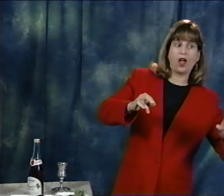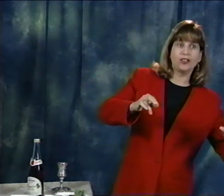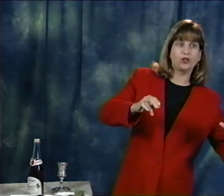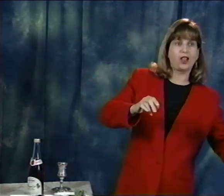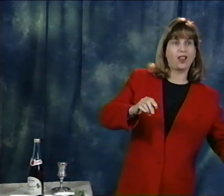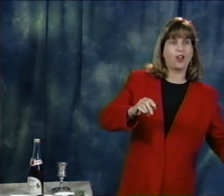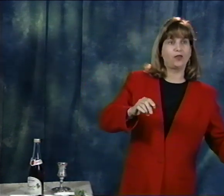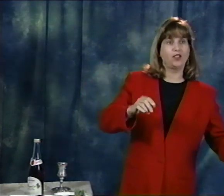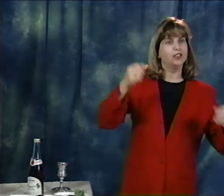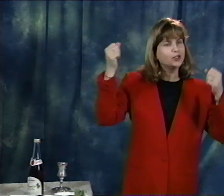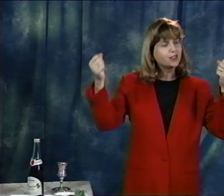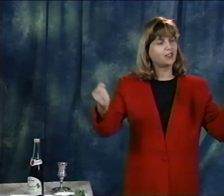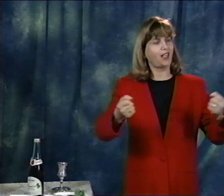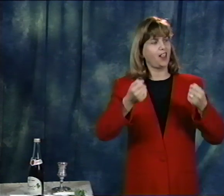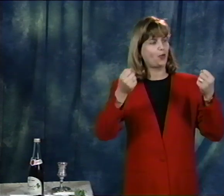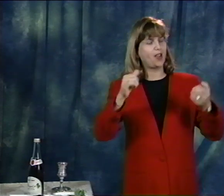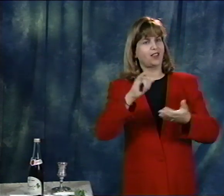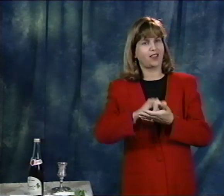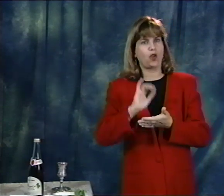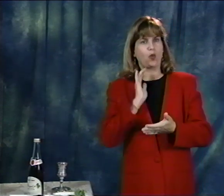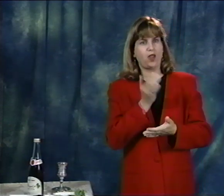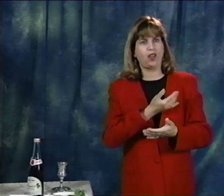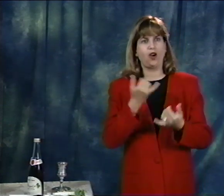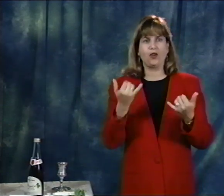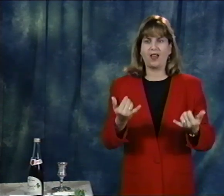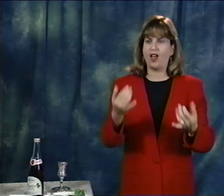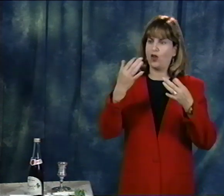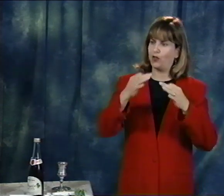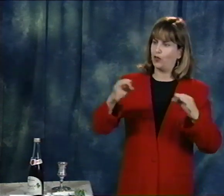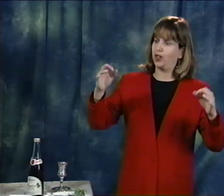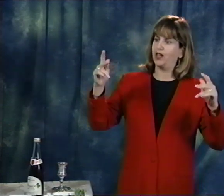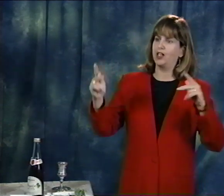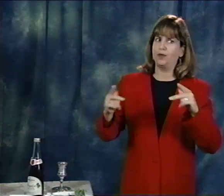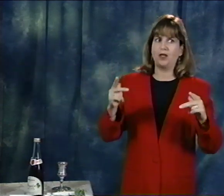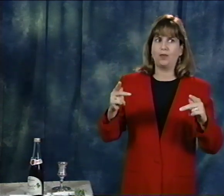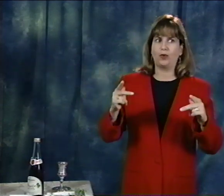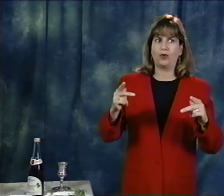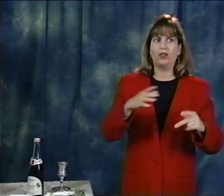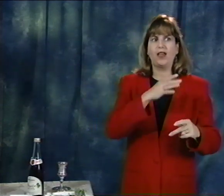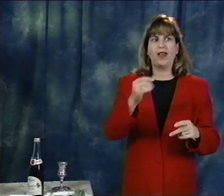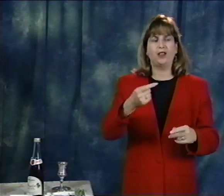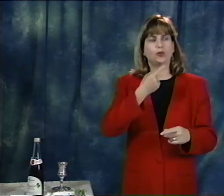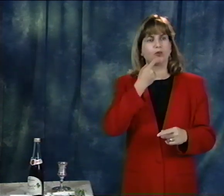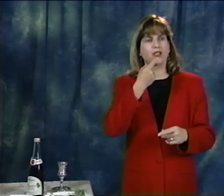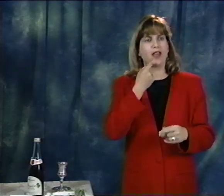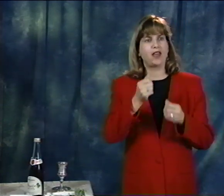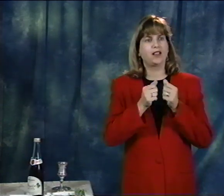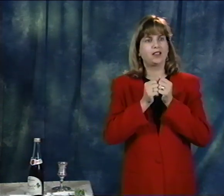recline to the left side to celebrate that we are now free people, and say together,